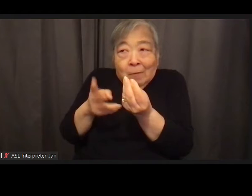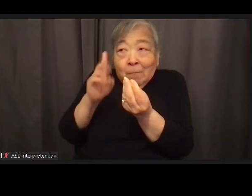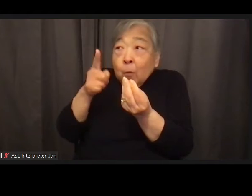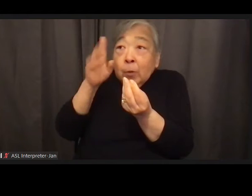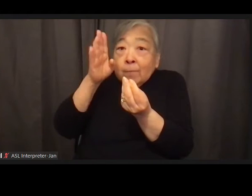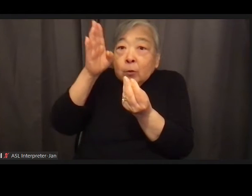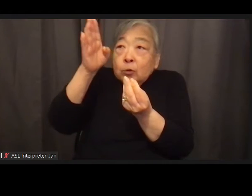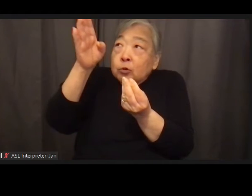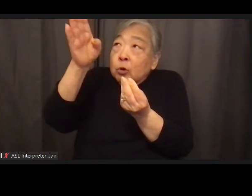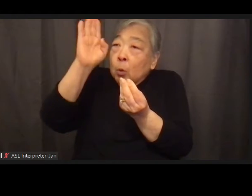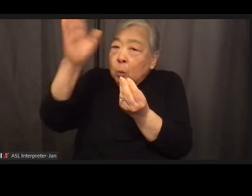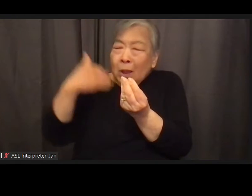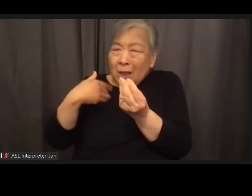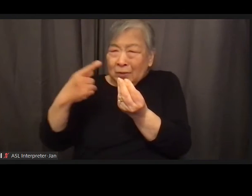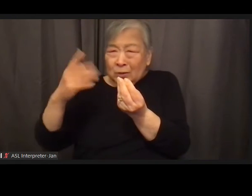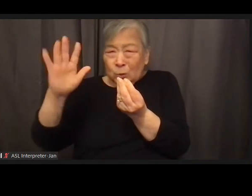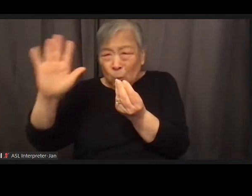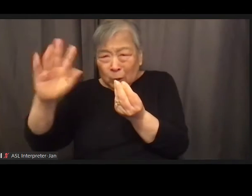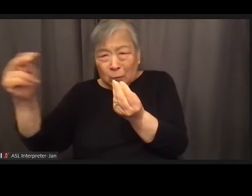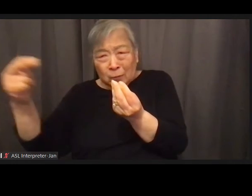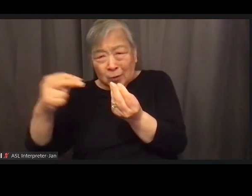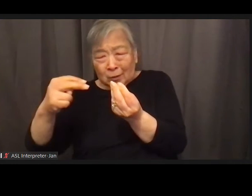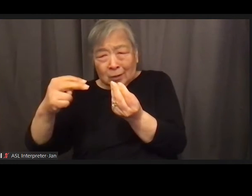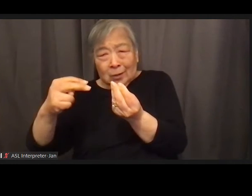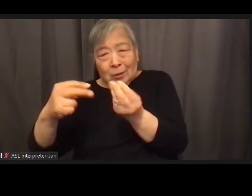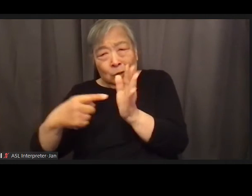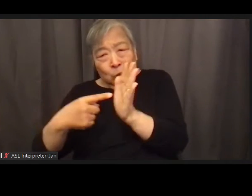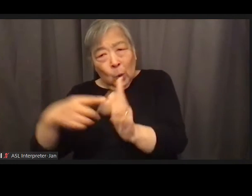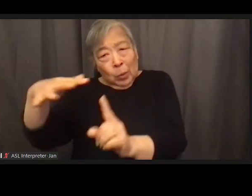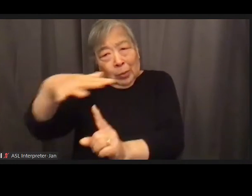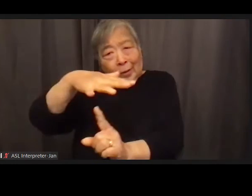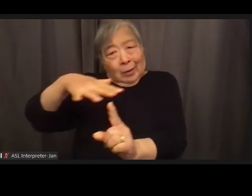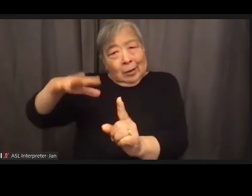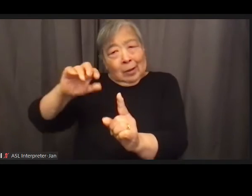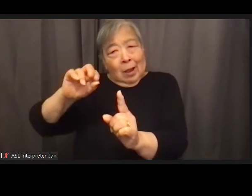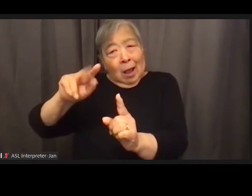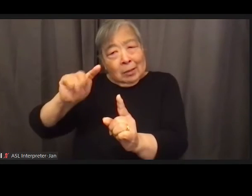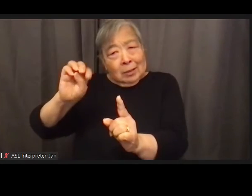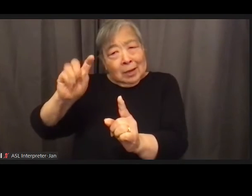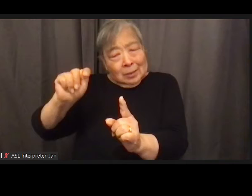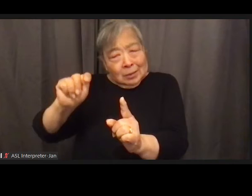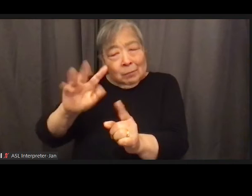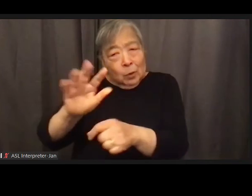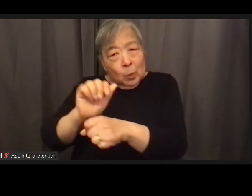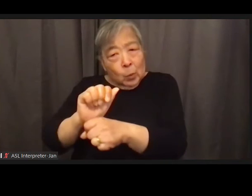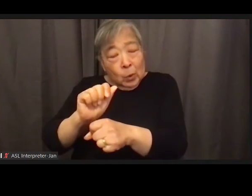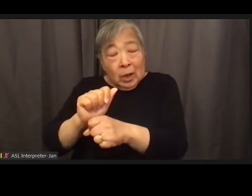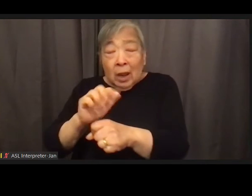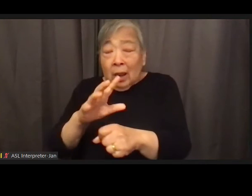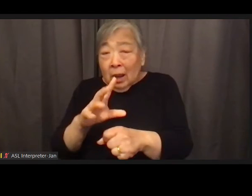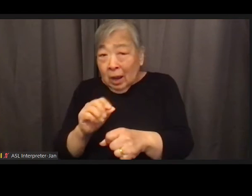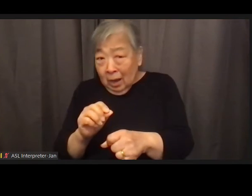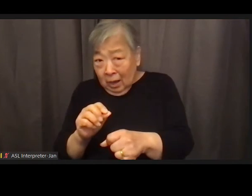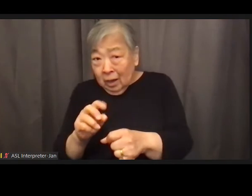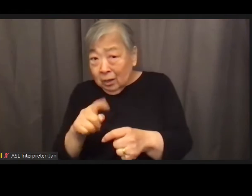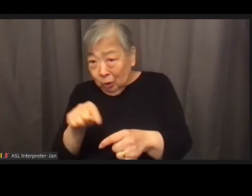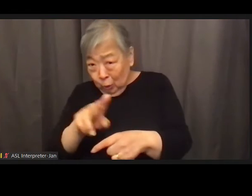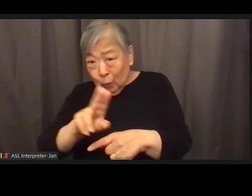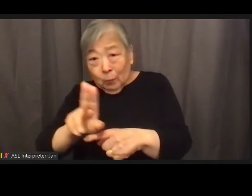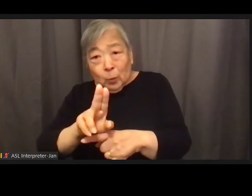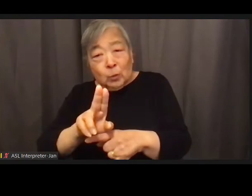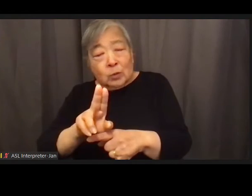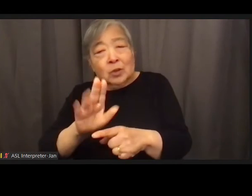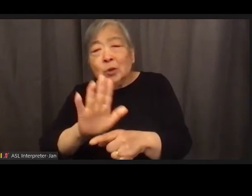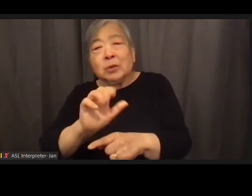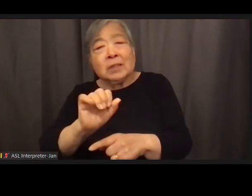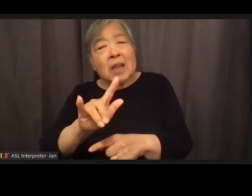contextualization of your work. And as Alice has pointed out, the very different styles that you've used for your